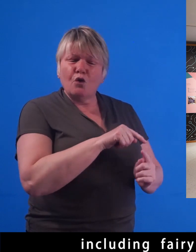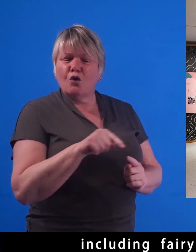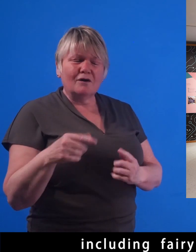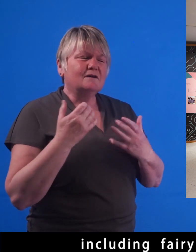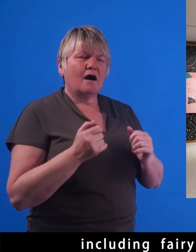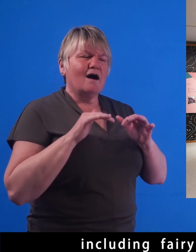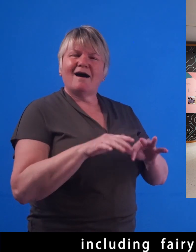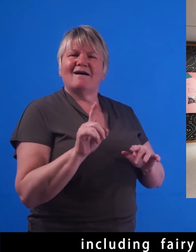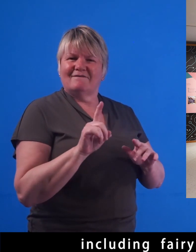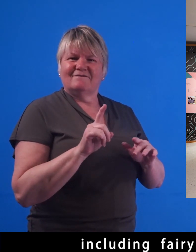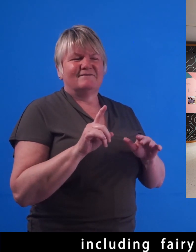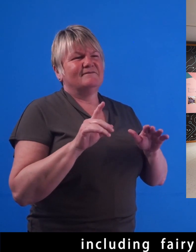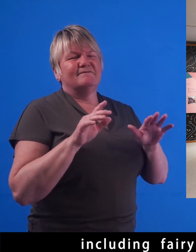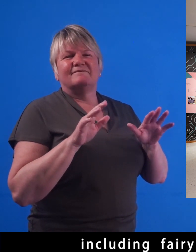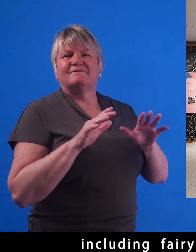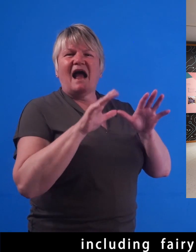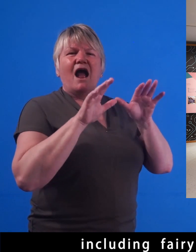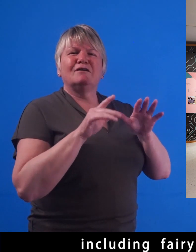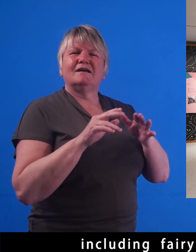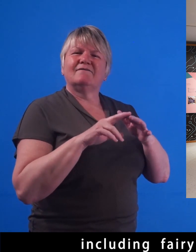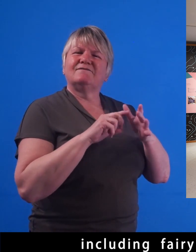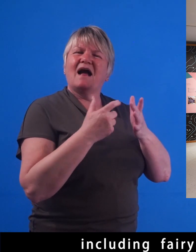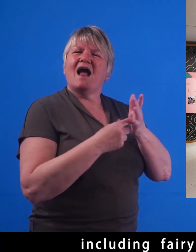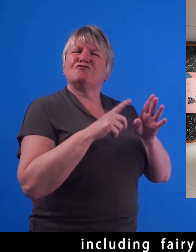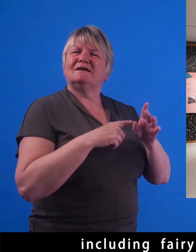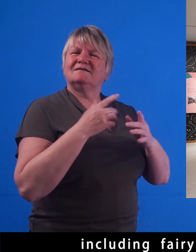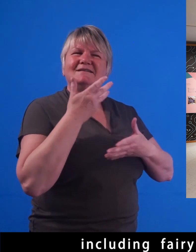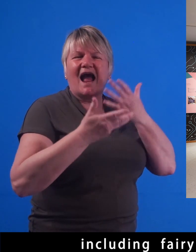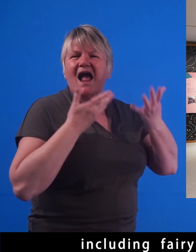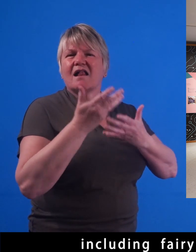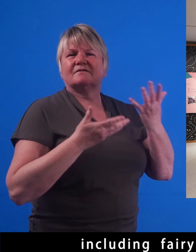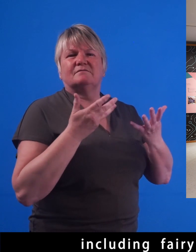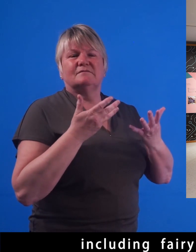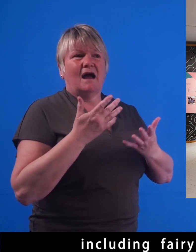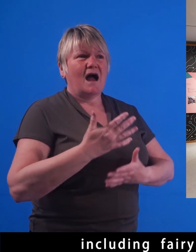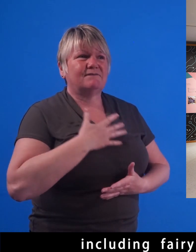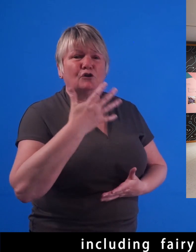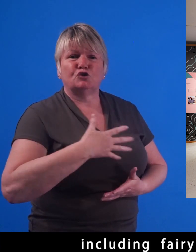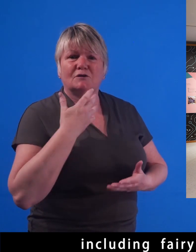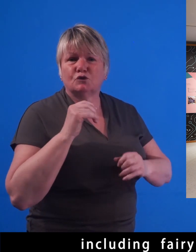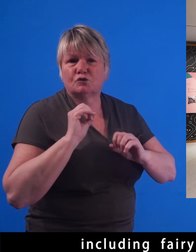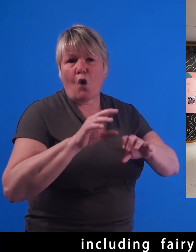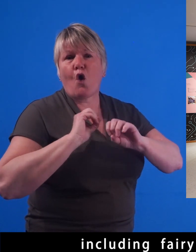including fairy tales, adventure stories, fantasy, and school